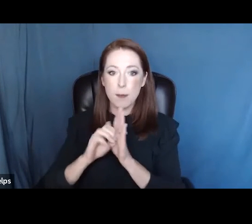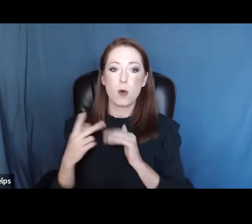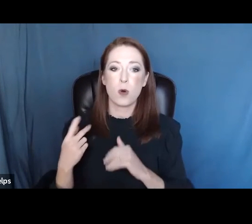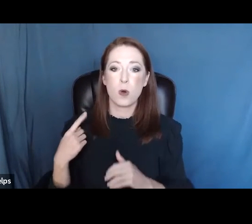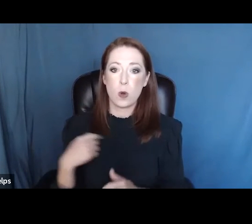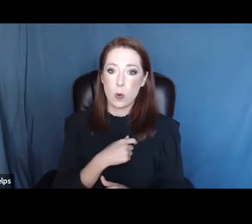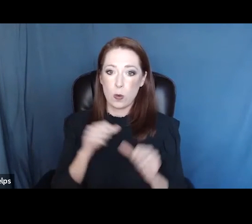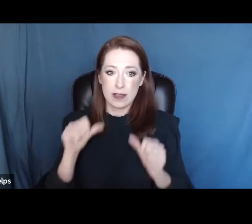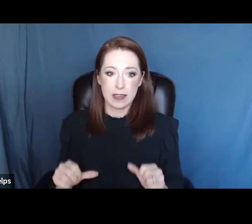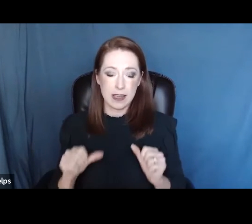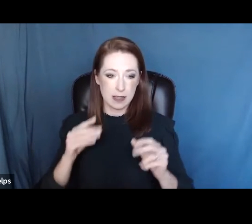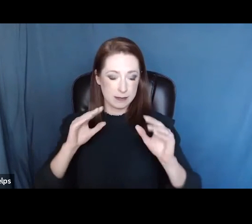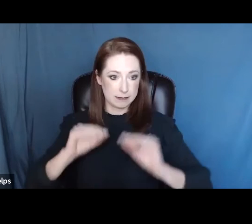clear